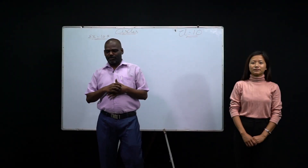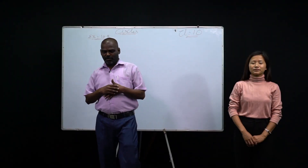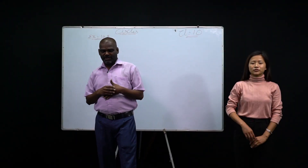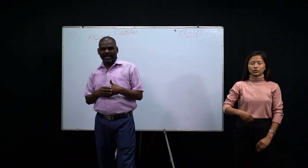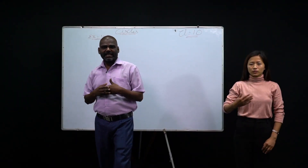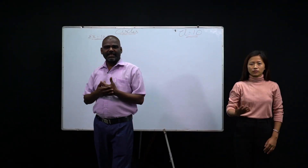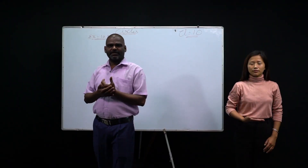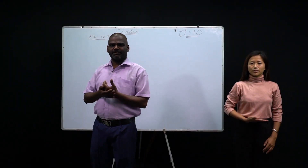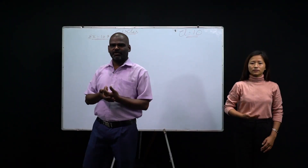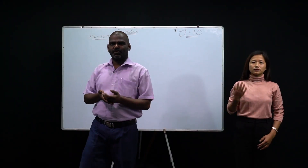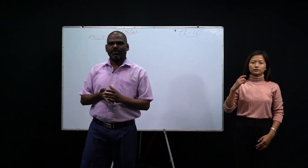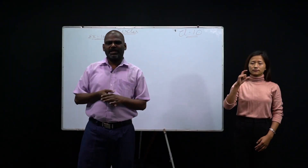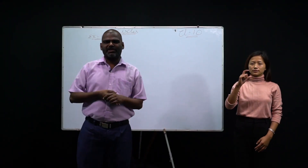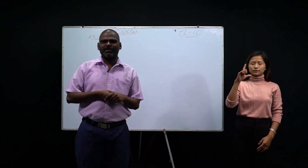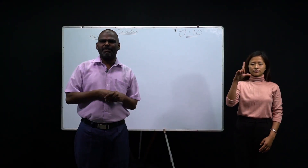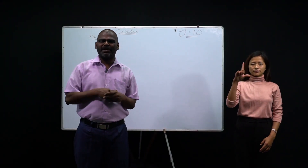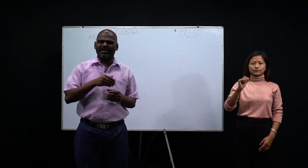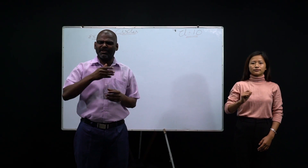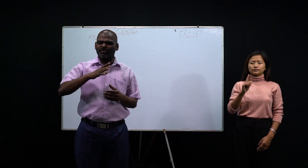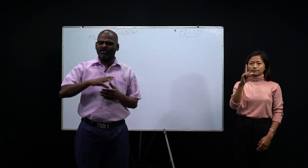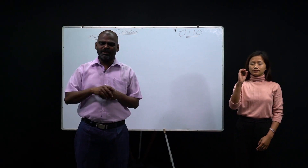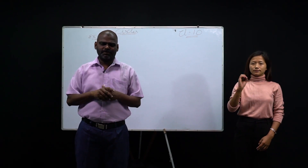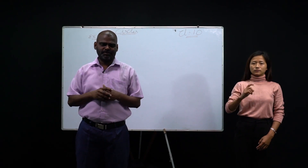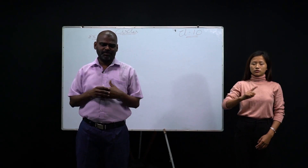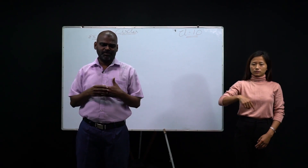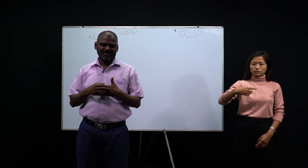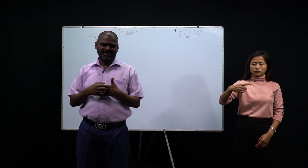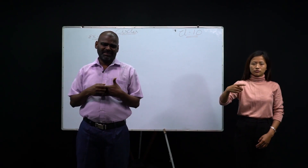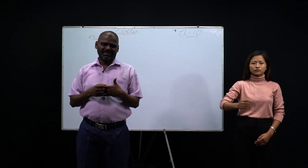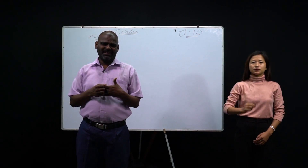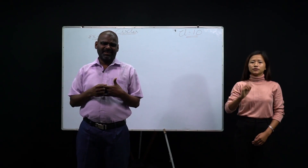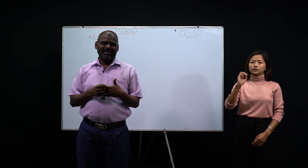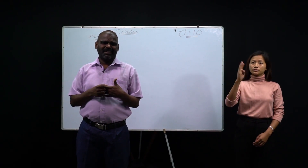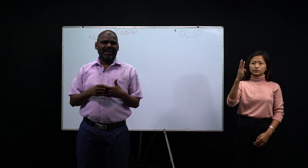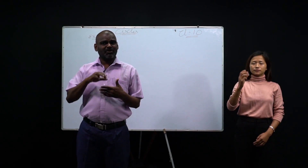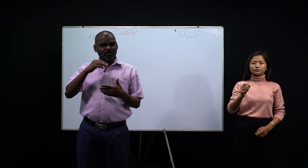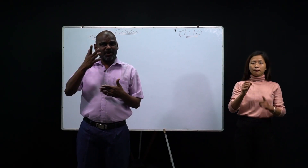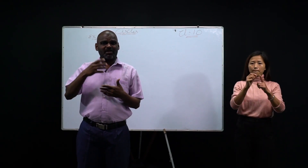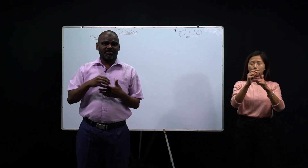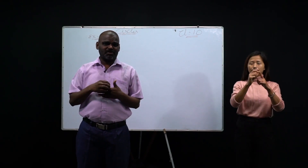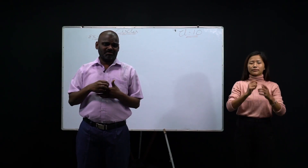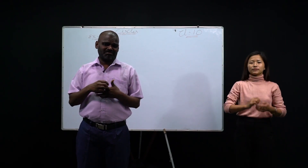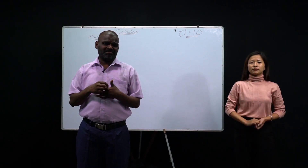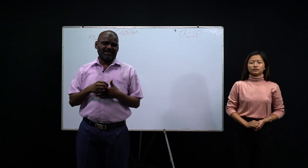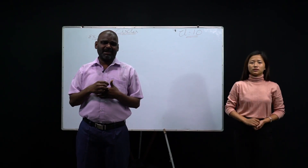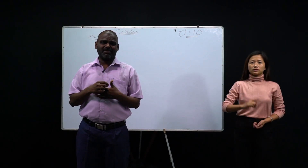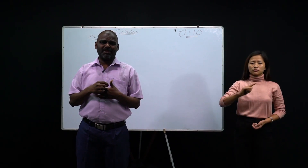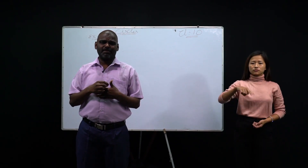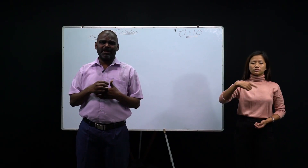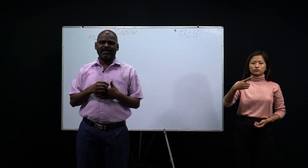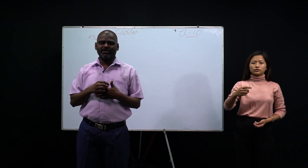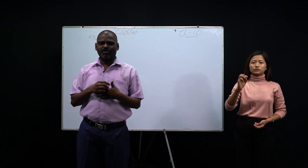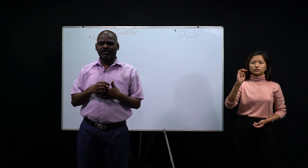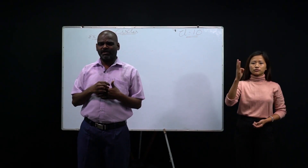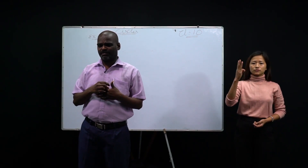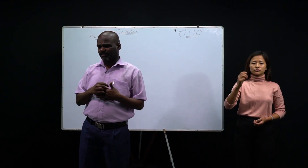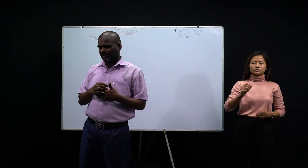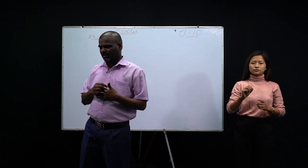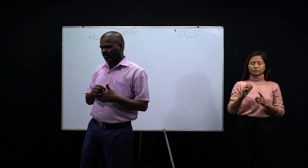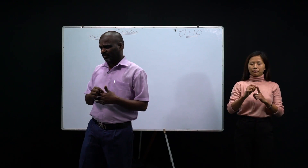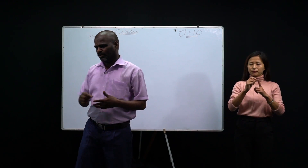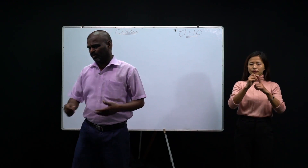Welcome back to our third class. Today 3 period continuously, and tomorrow also I have 3 period